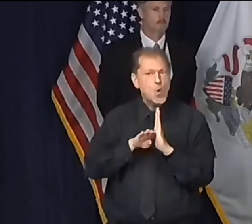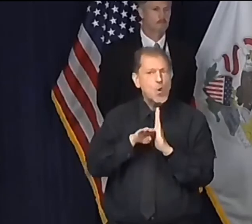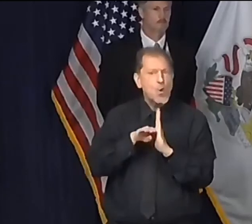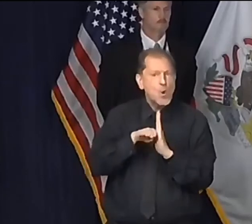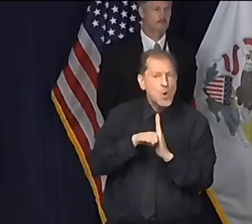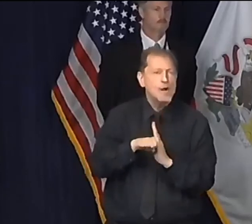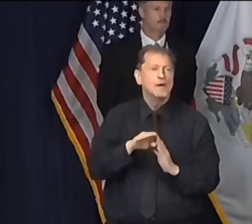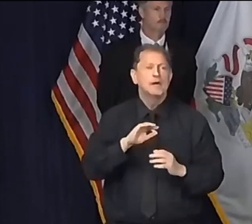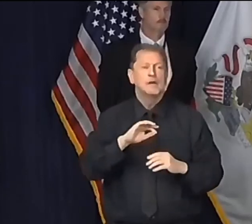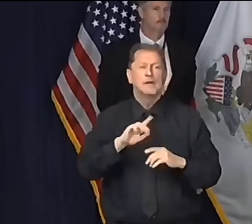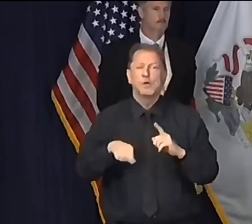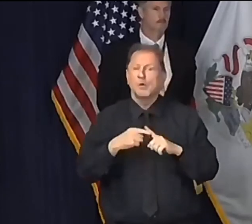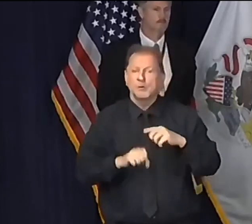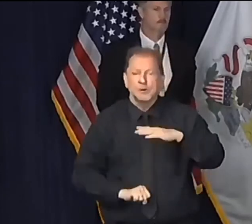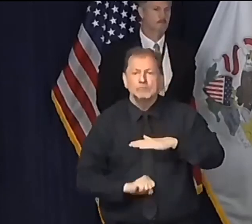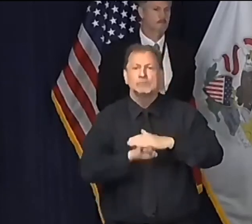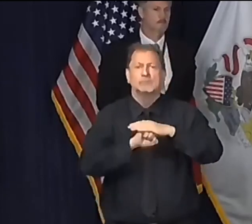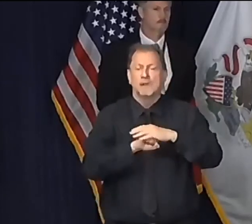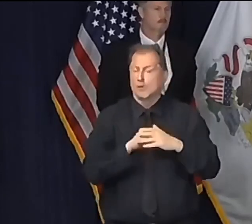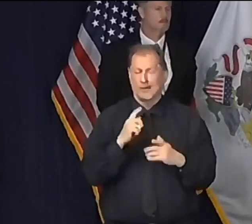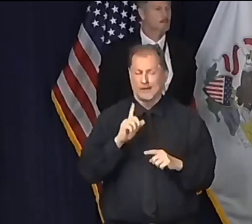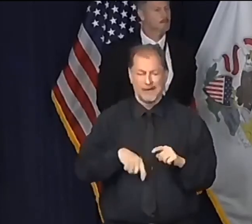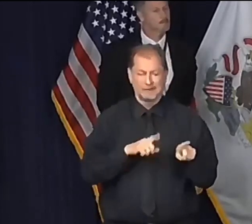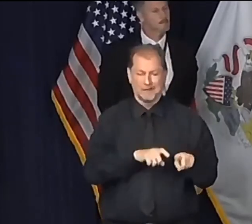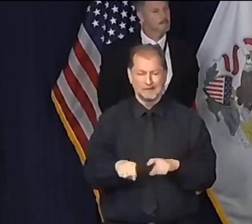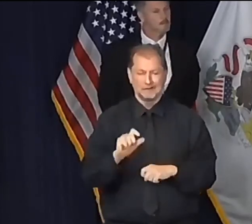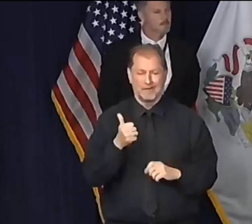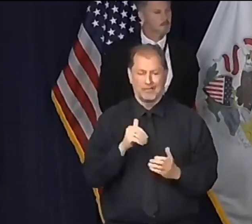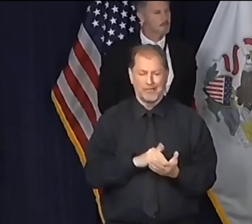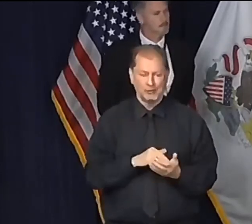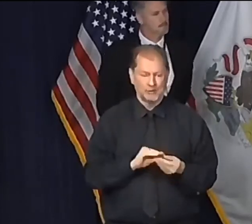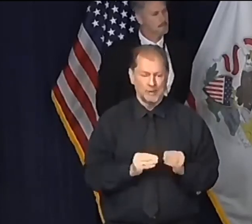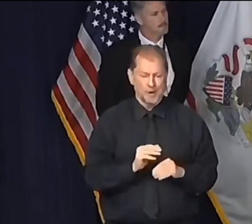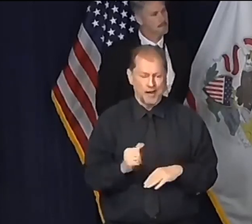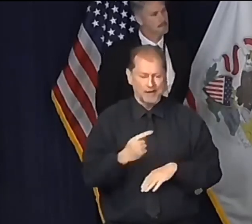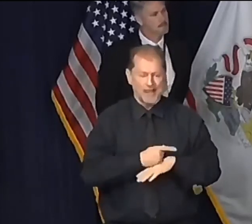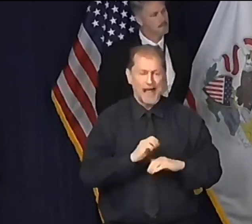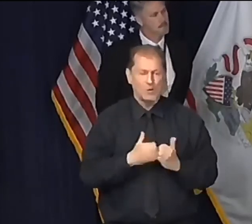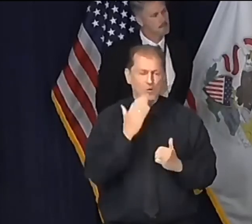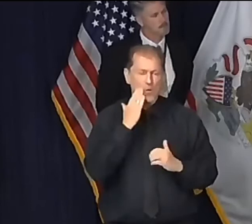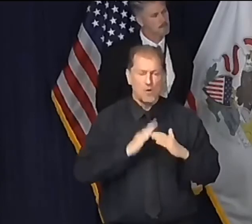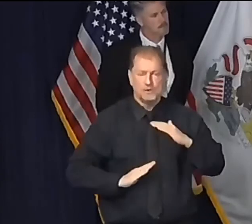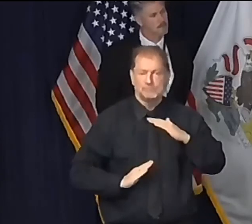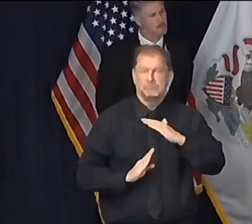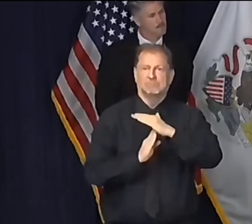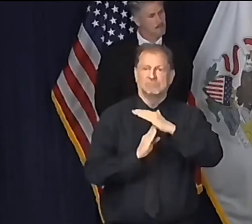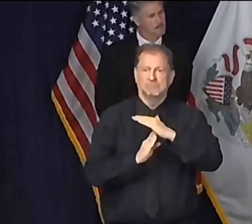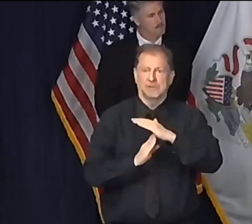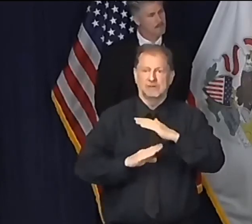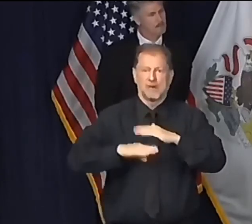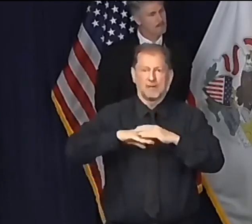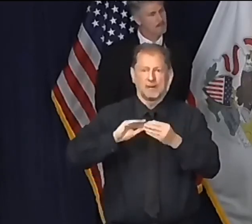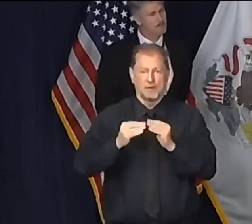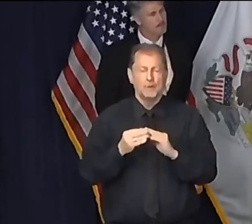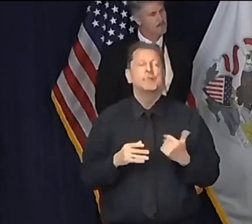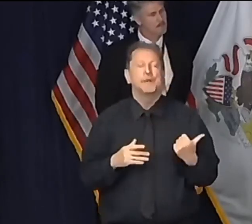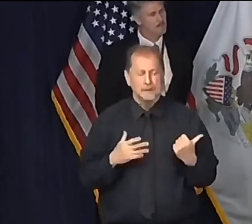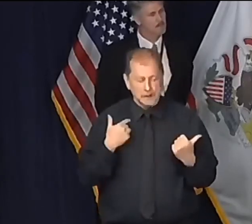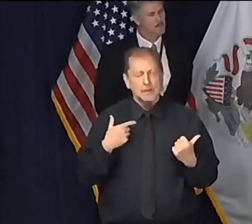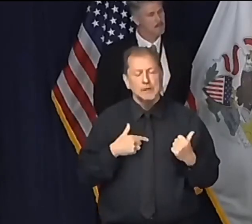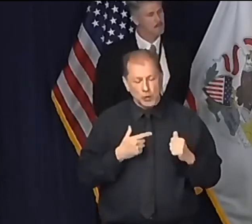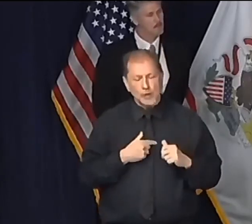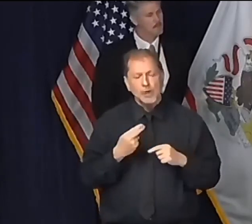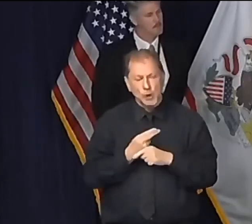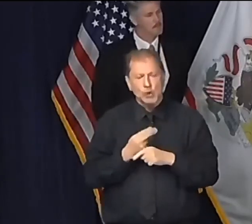sure if we're not testing the 10,000 per day? Yeah, so I appreciate that. So using the information that we have, we can still